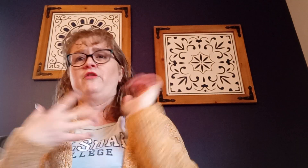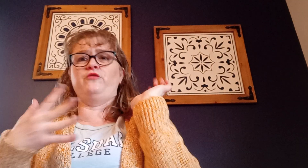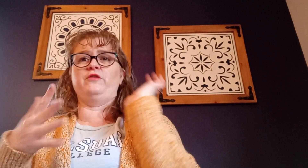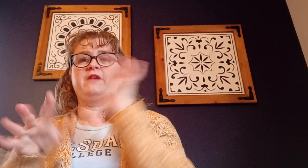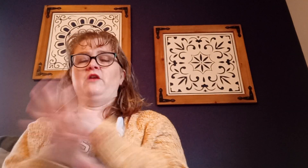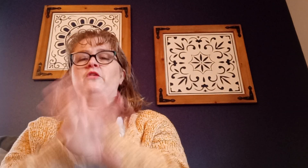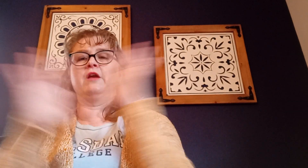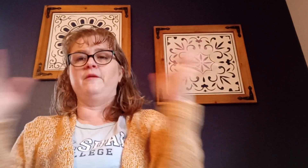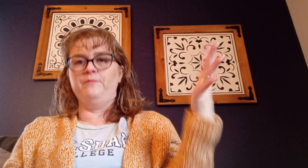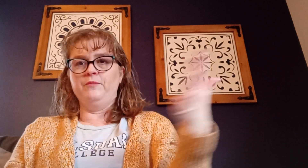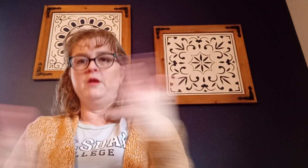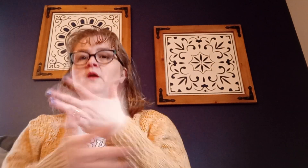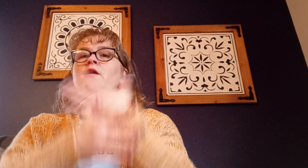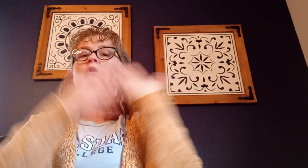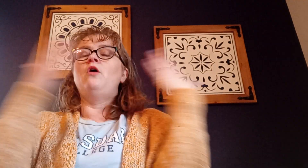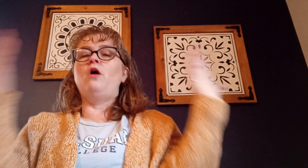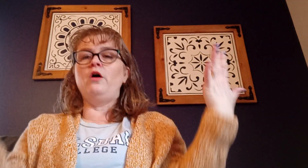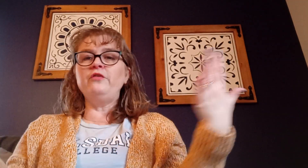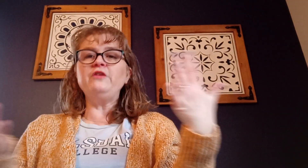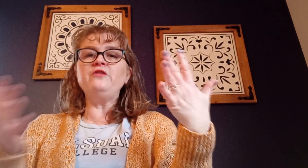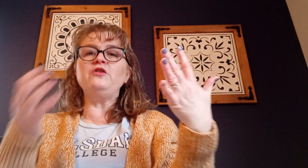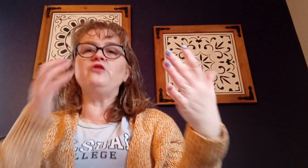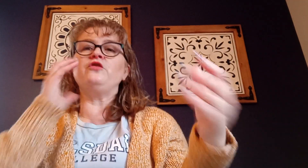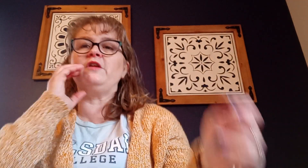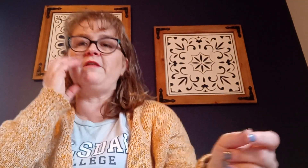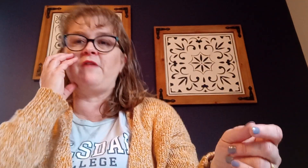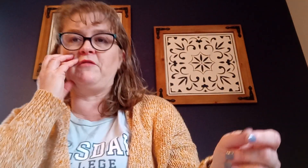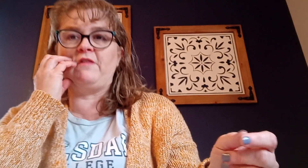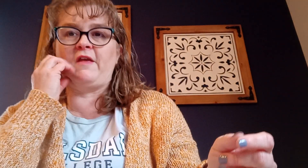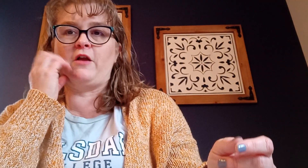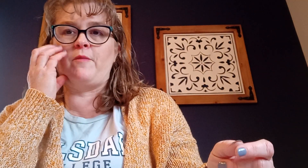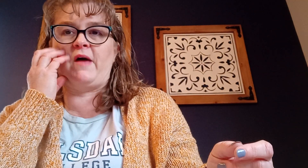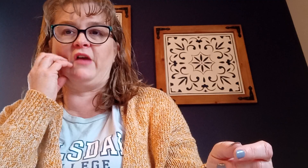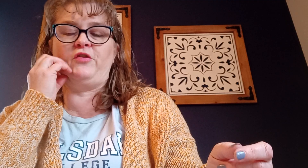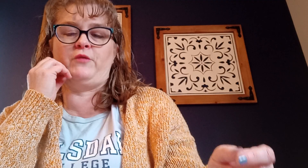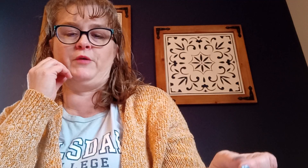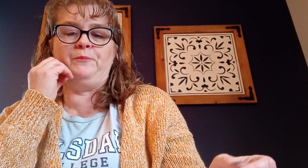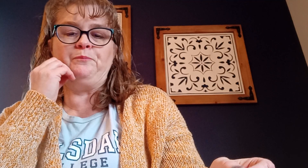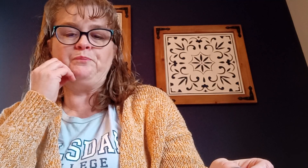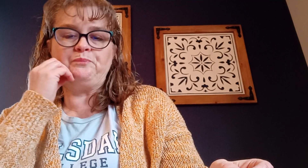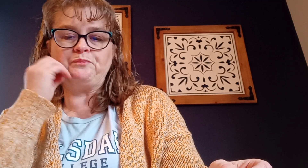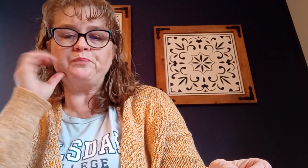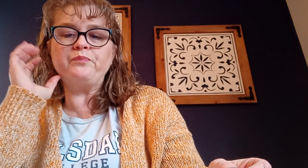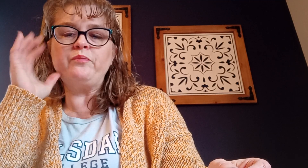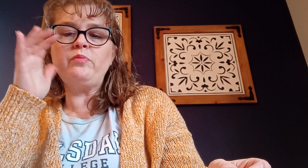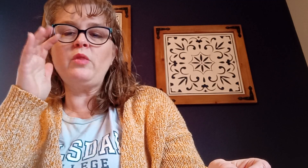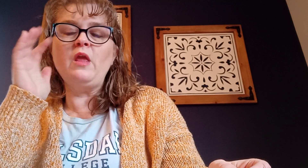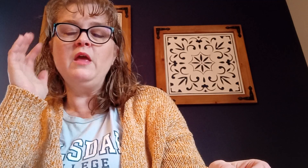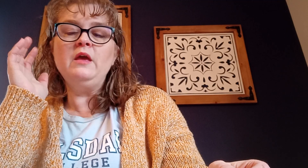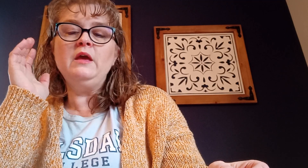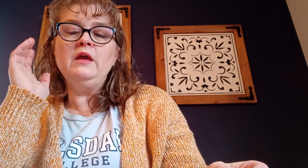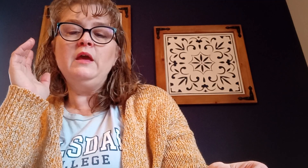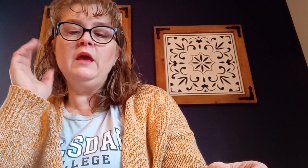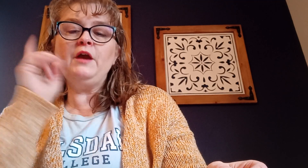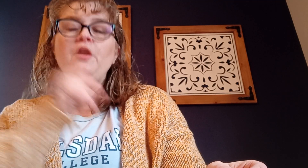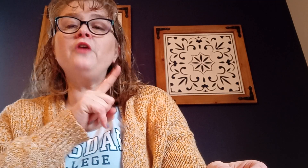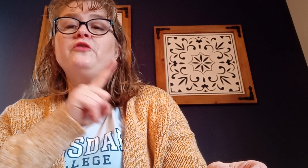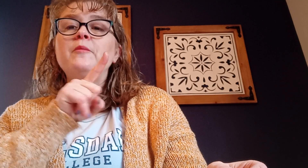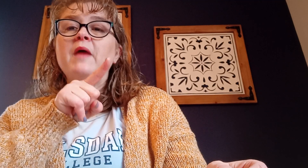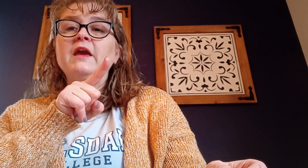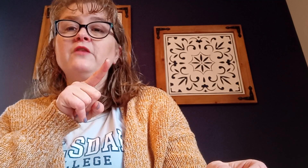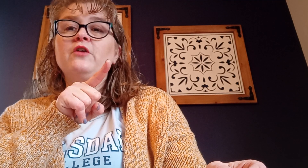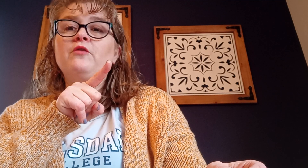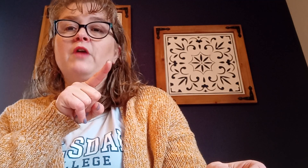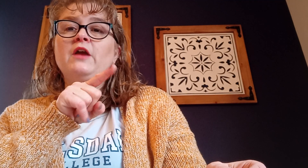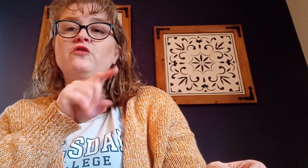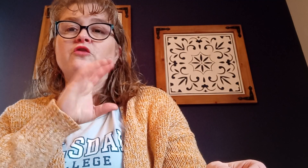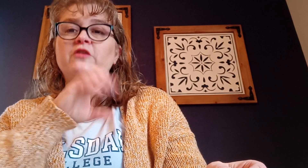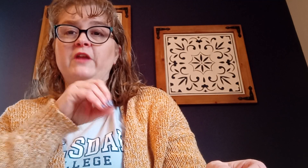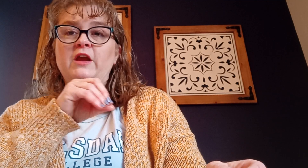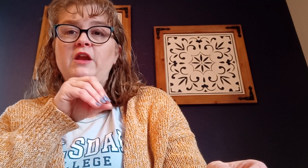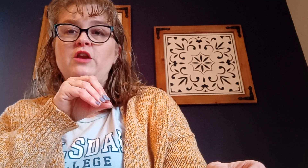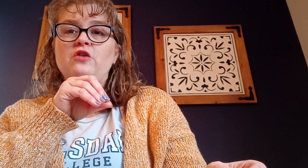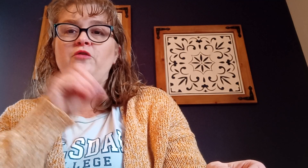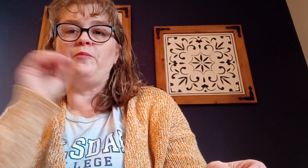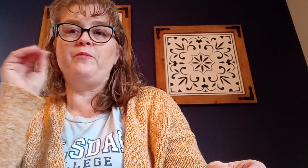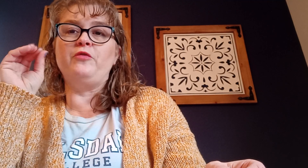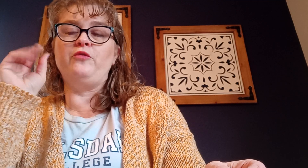phosphorus cycle. Like all these nutrients have to cycle back through. It can also make its own nitrogen that it can use through